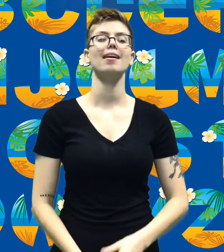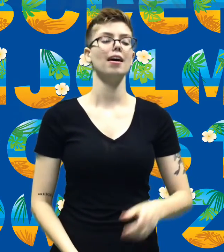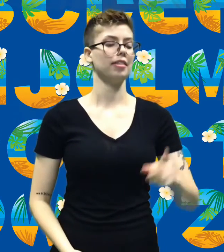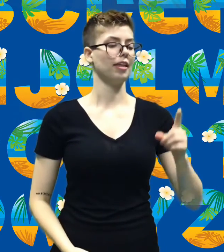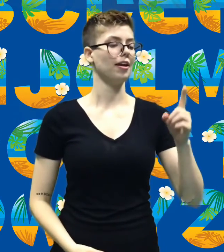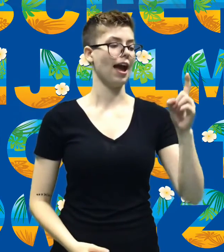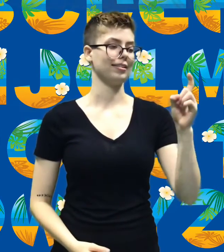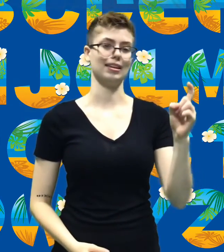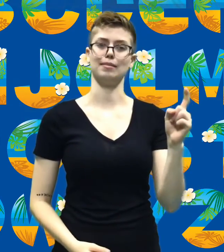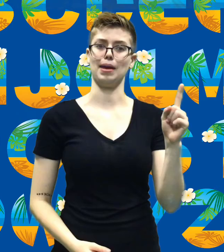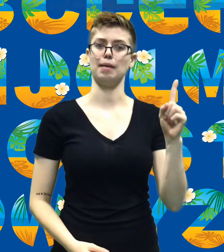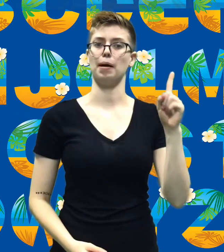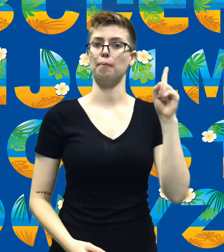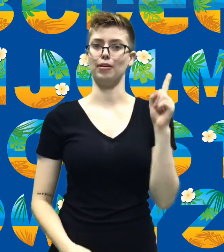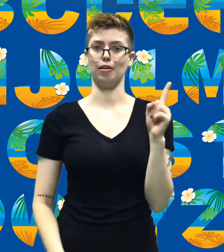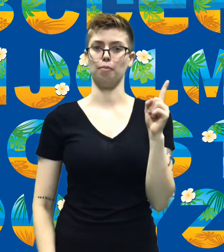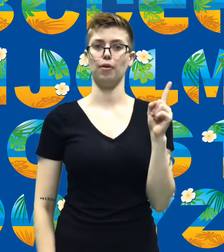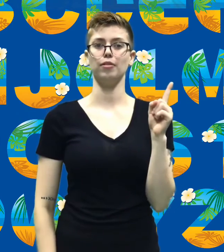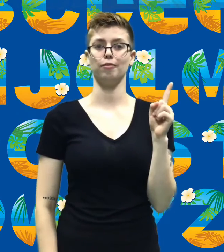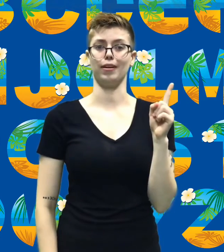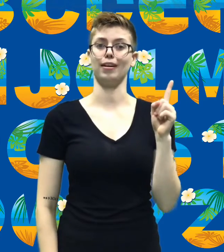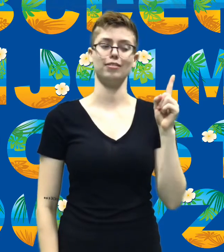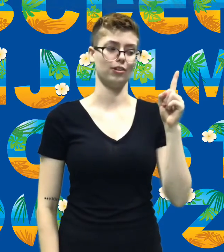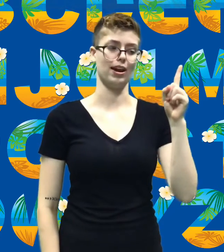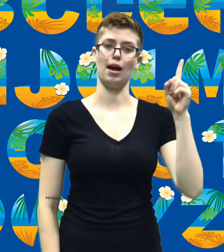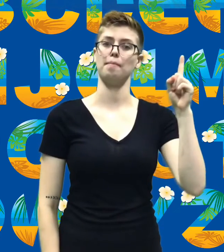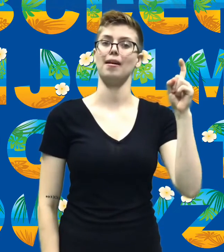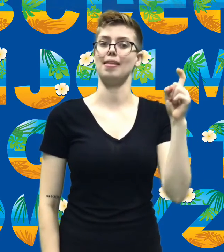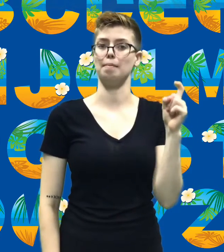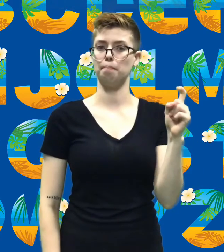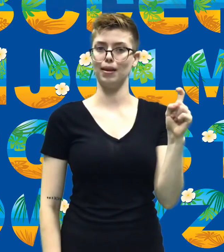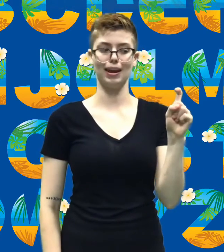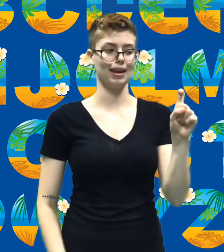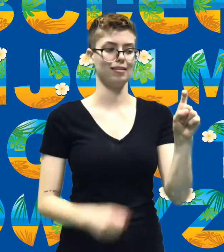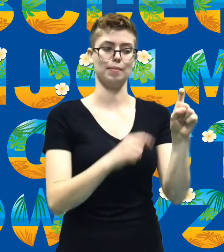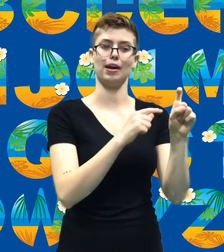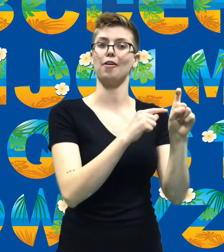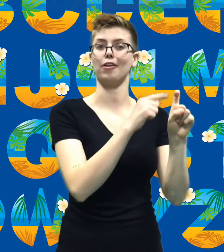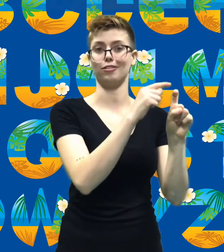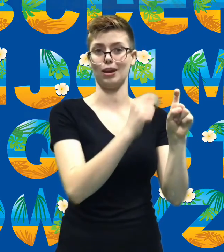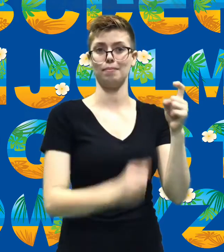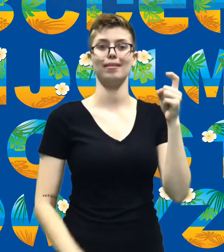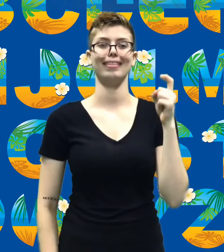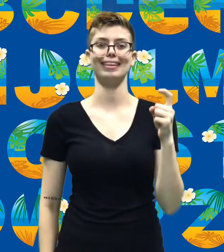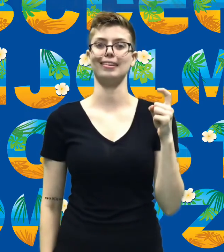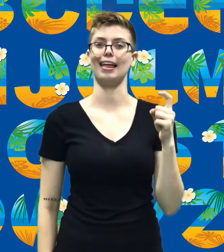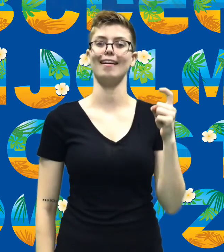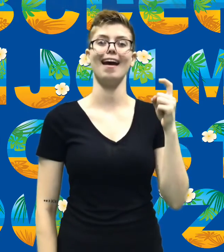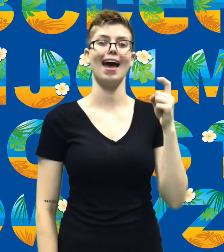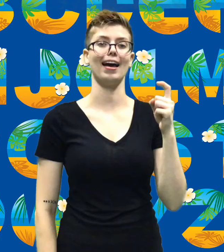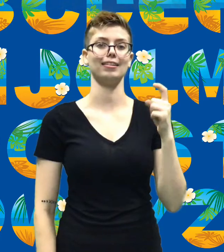The letter X is made by pointing your pointer finger straight up and then bending it to make a hook shape. That's the letter X.